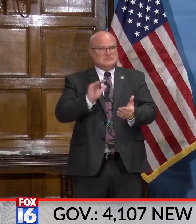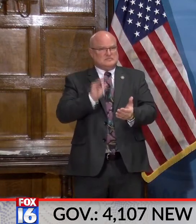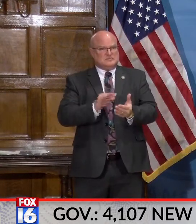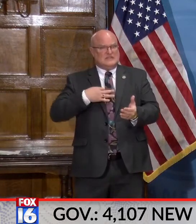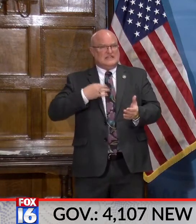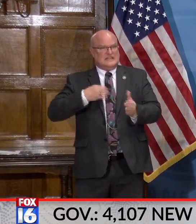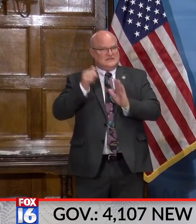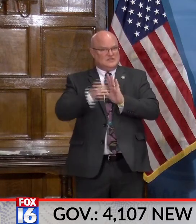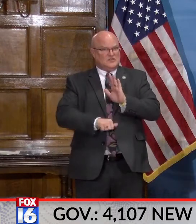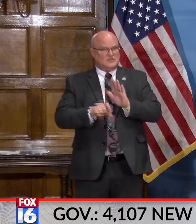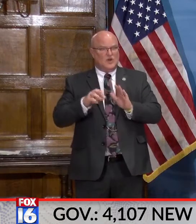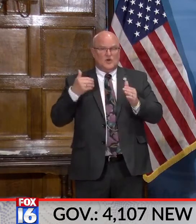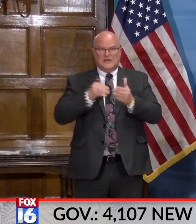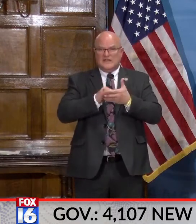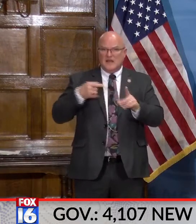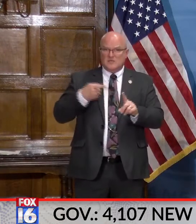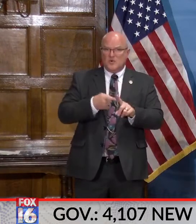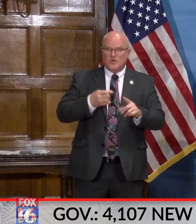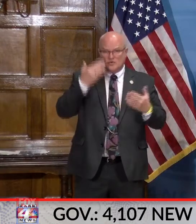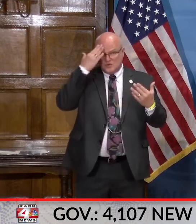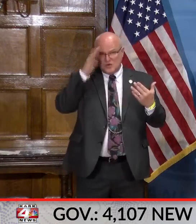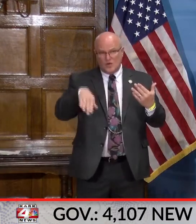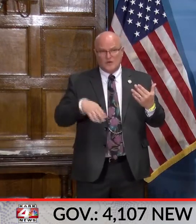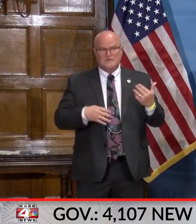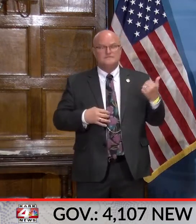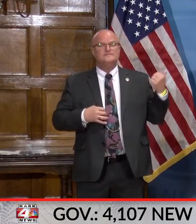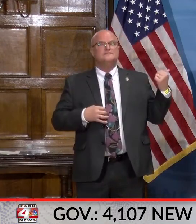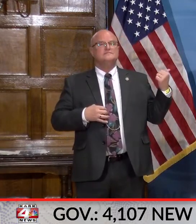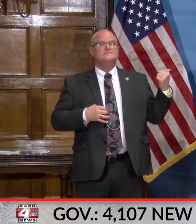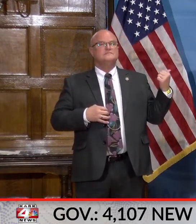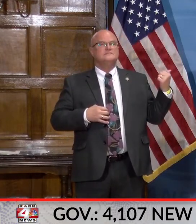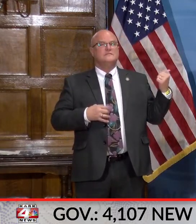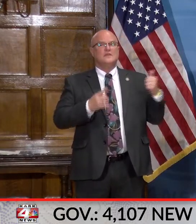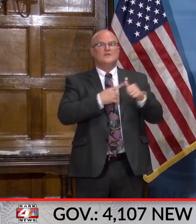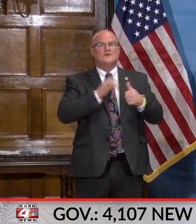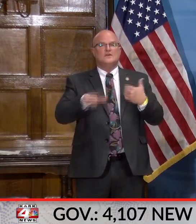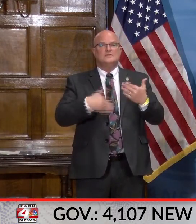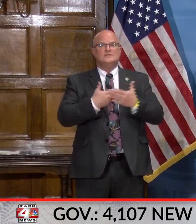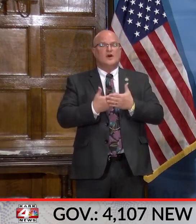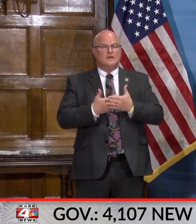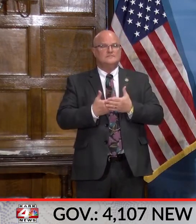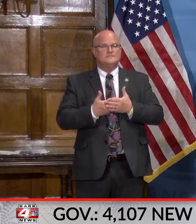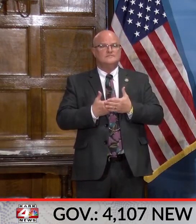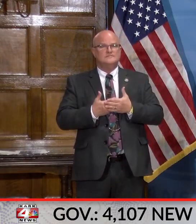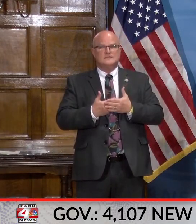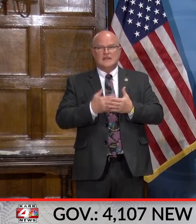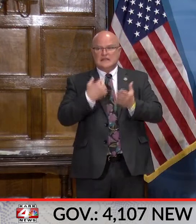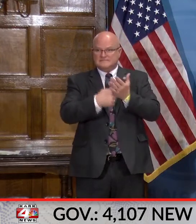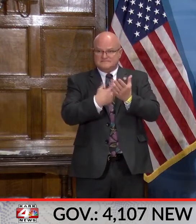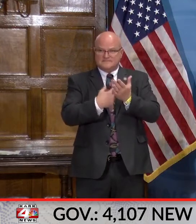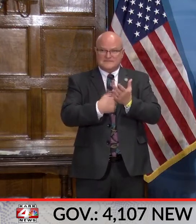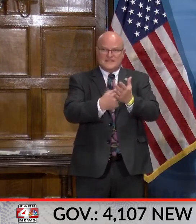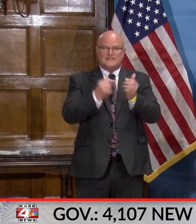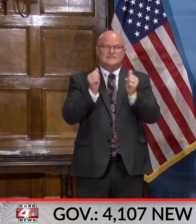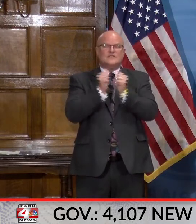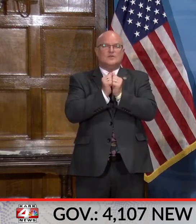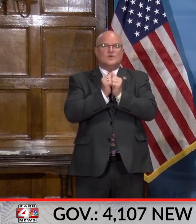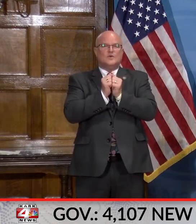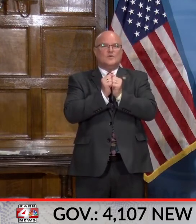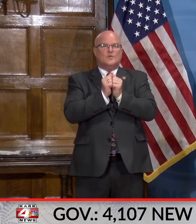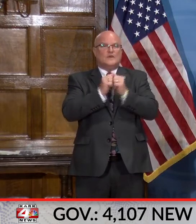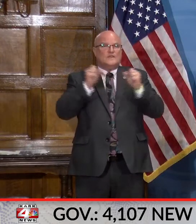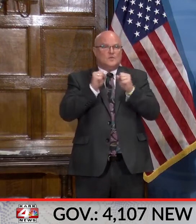we nearing that point, or do we know? Well, first of all, the discussion with the